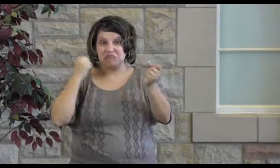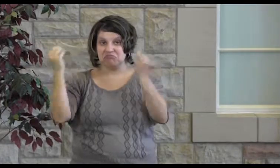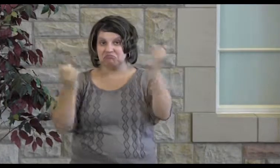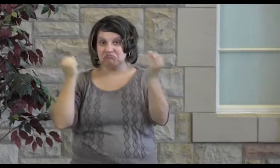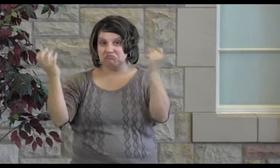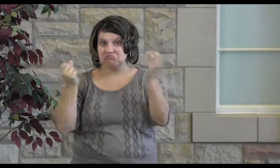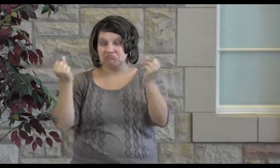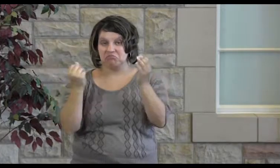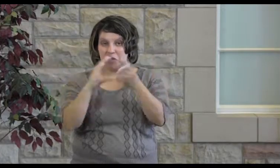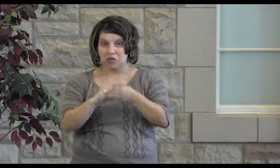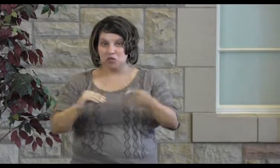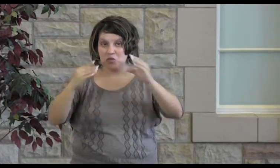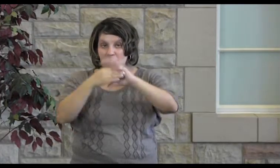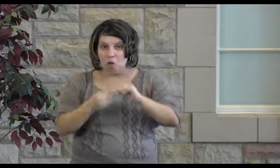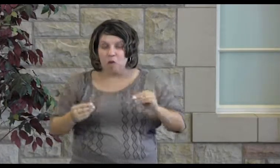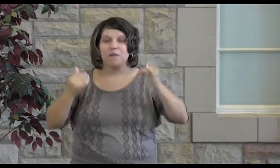Okay, we're done with the ASL story.